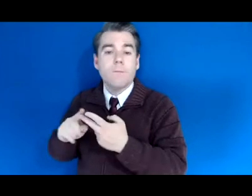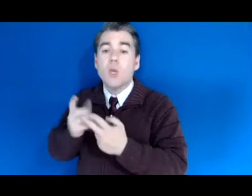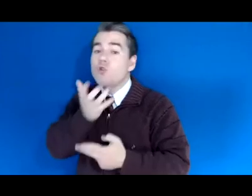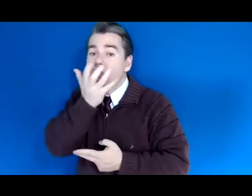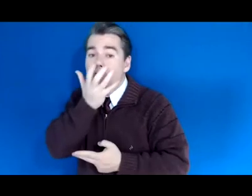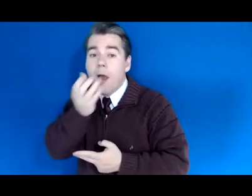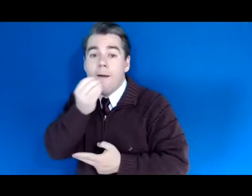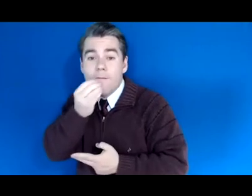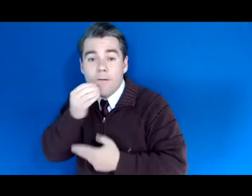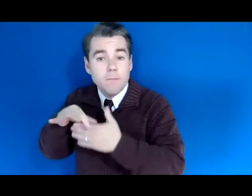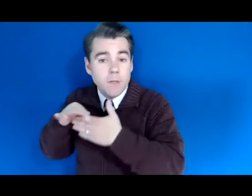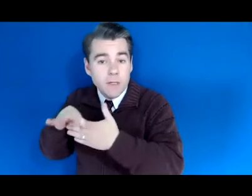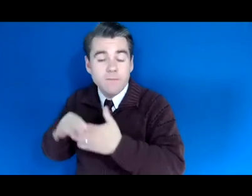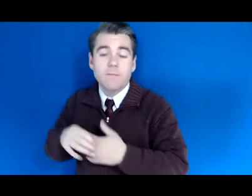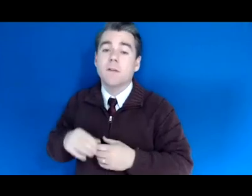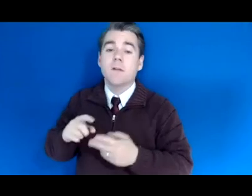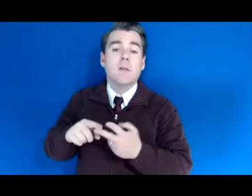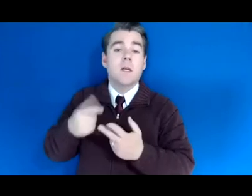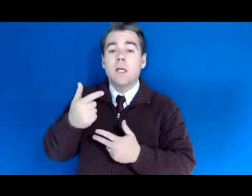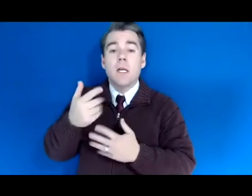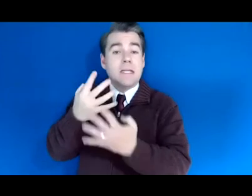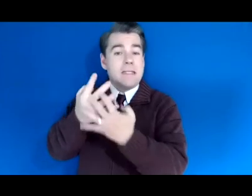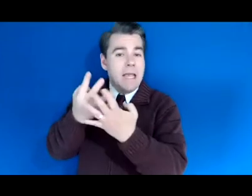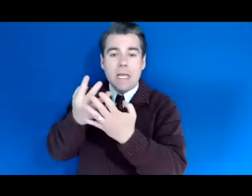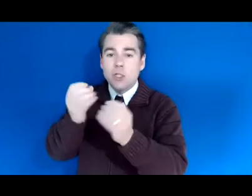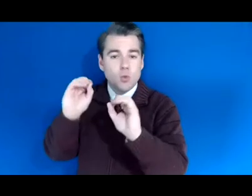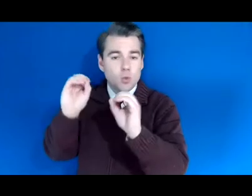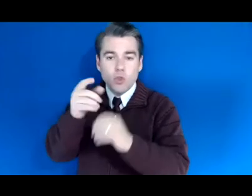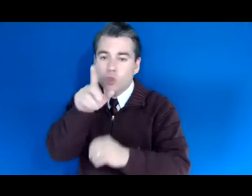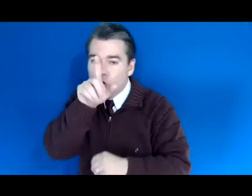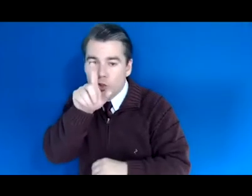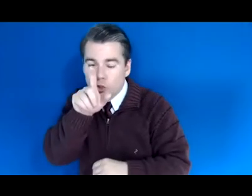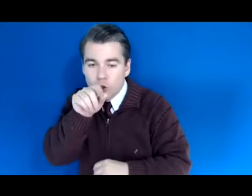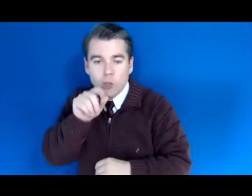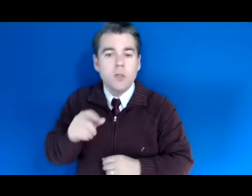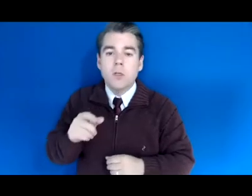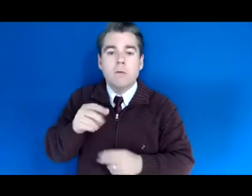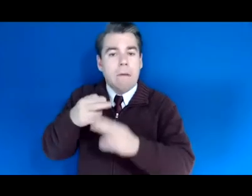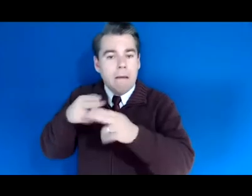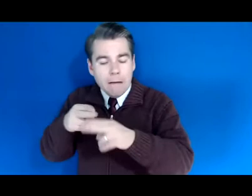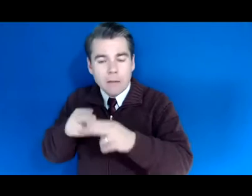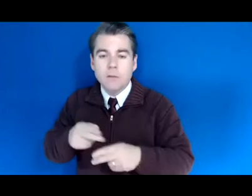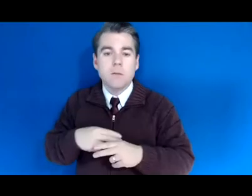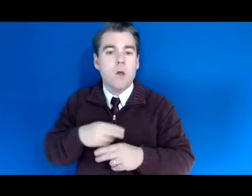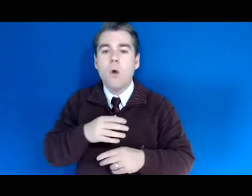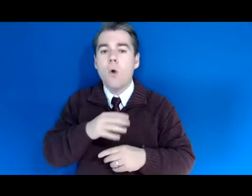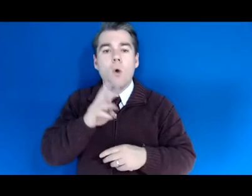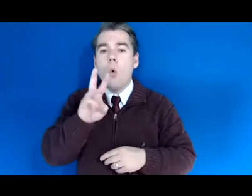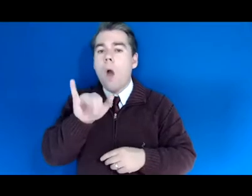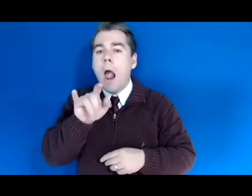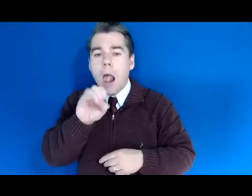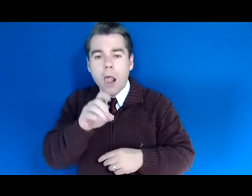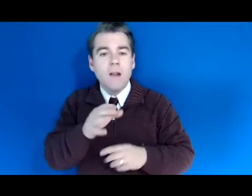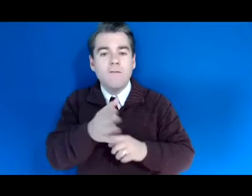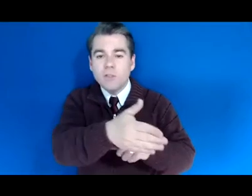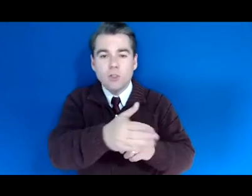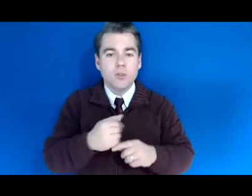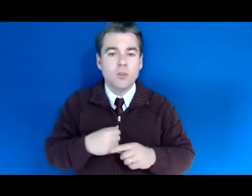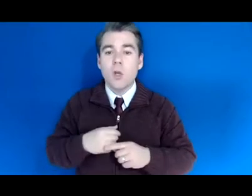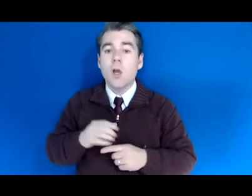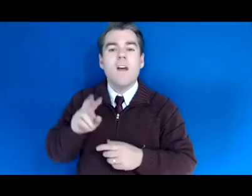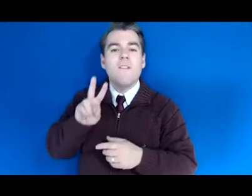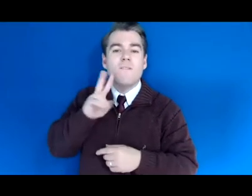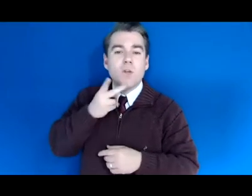beef, cage-free chicken and eggs, wild-caught fish. I avoid vegetable oils. I use coconut oil and